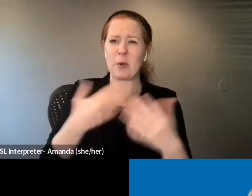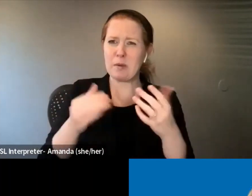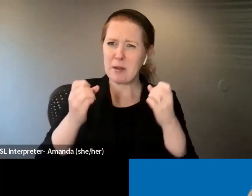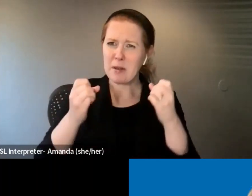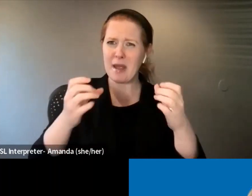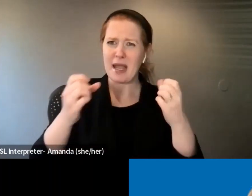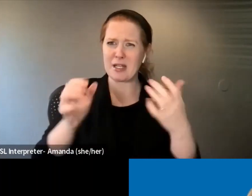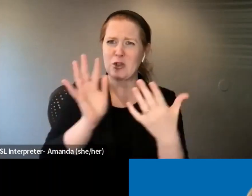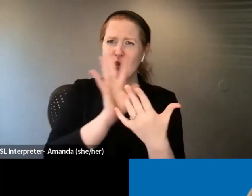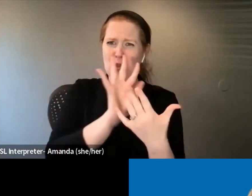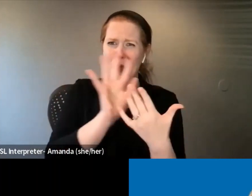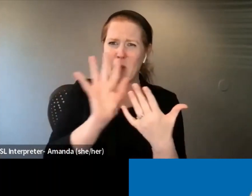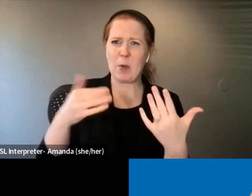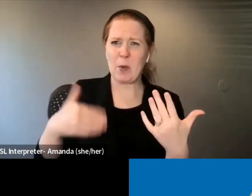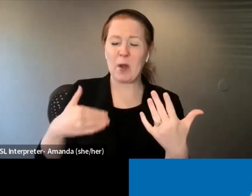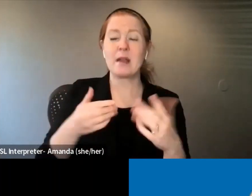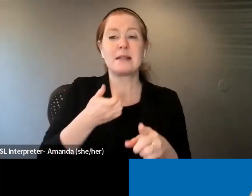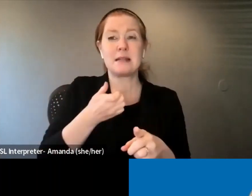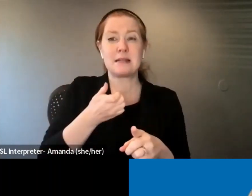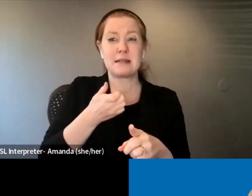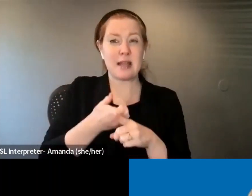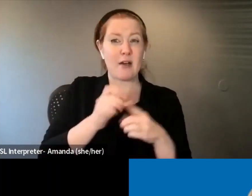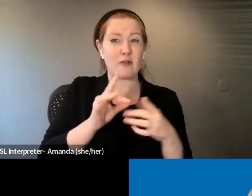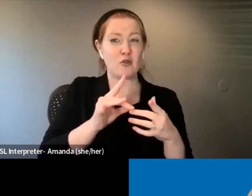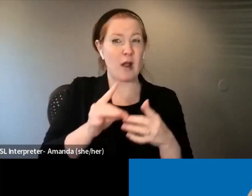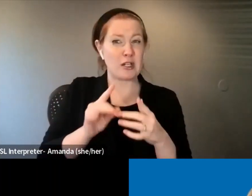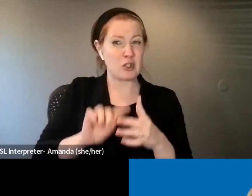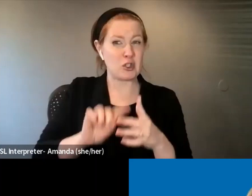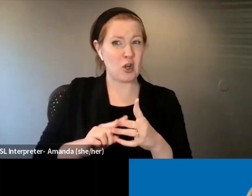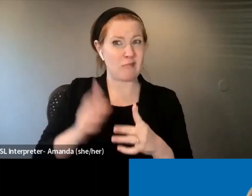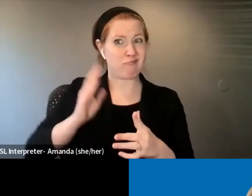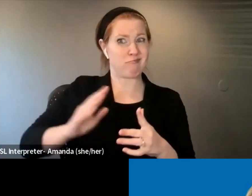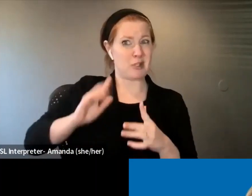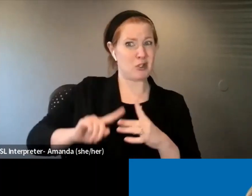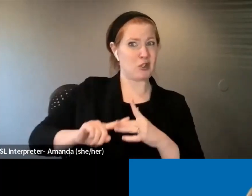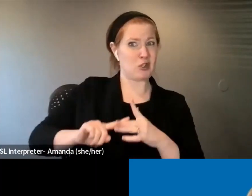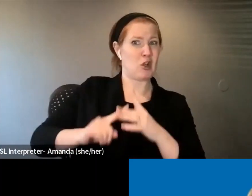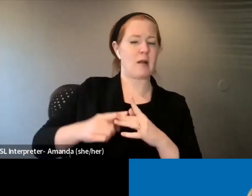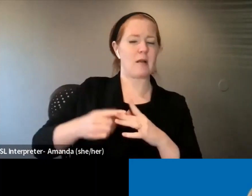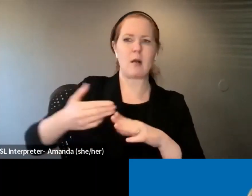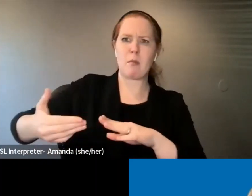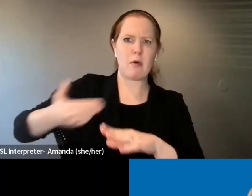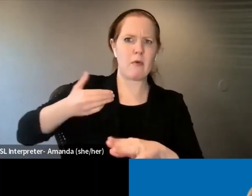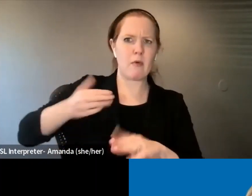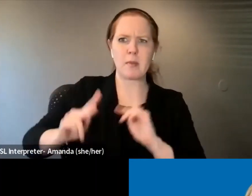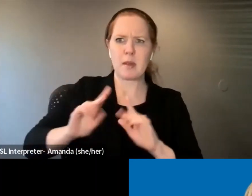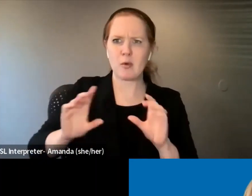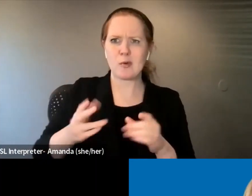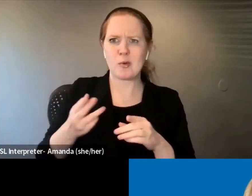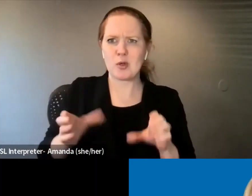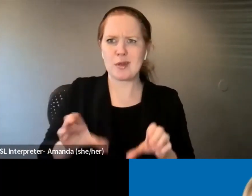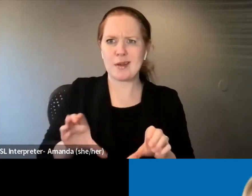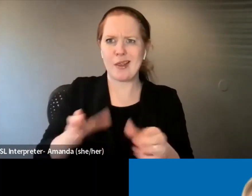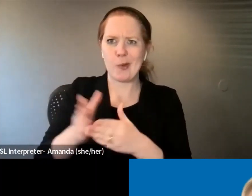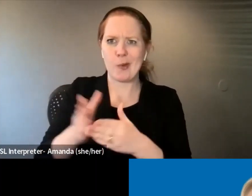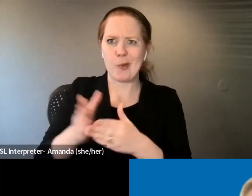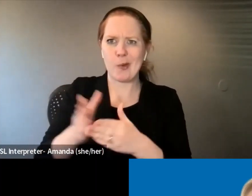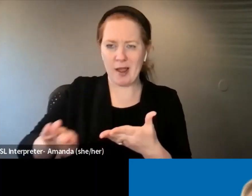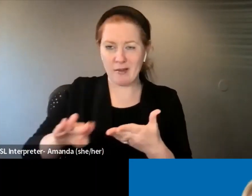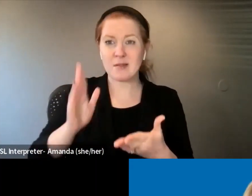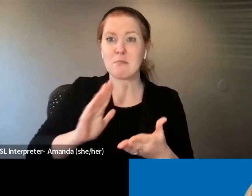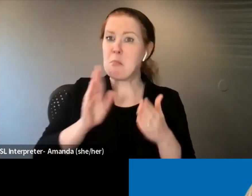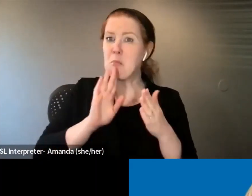When self-direction first started, way back when, before people did it in the waiver, it was very